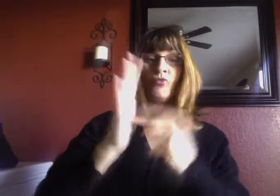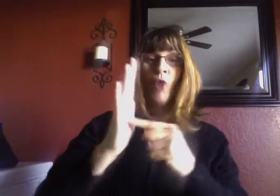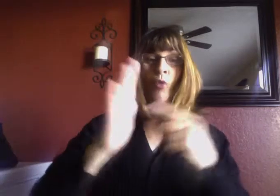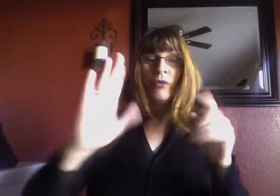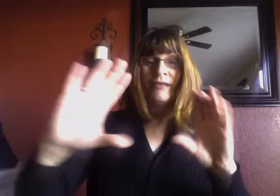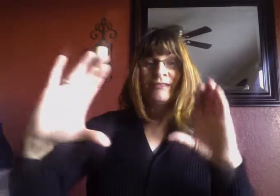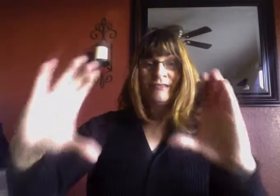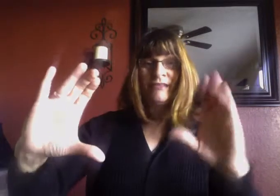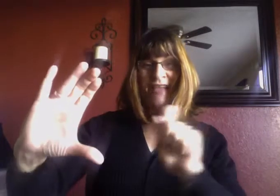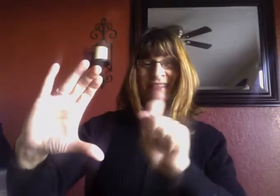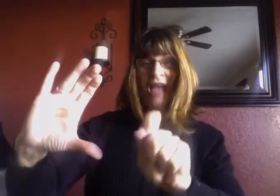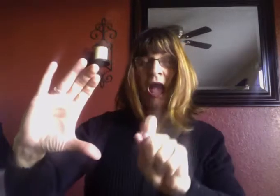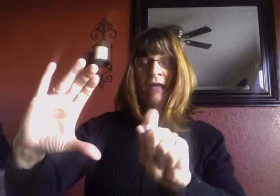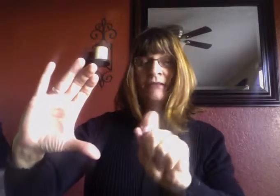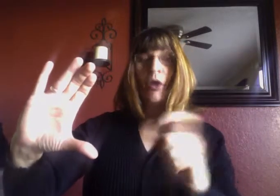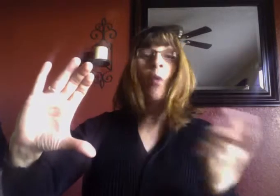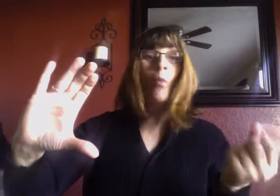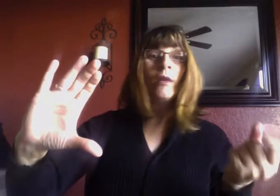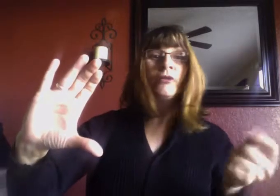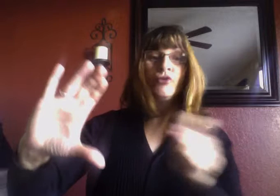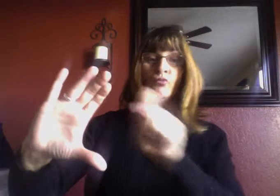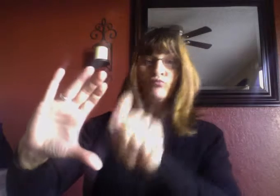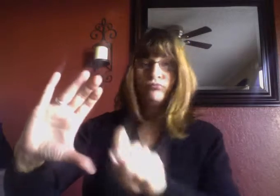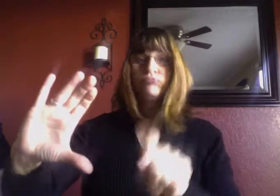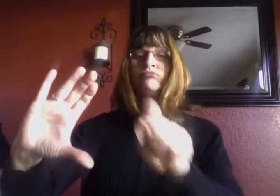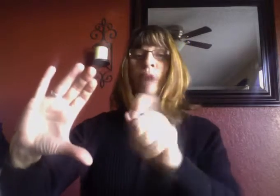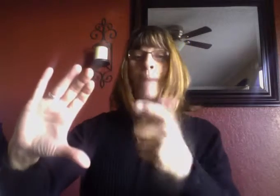in the center of the cell body is where the nucleus should be.